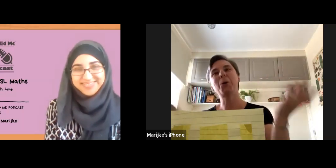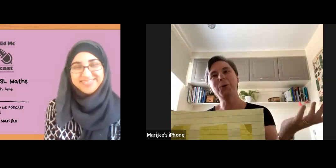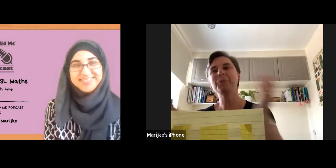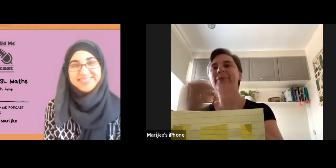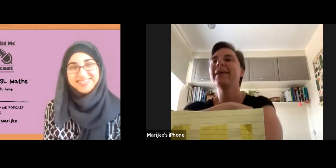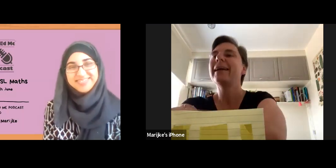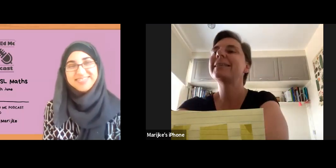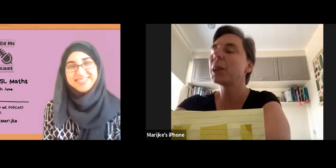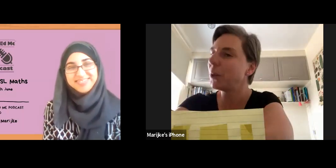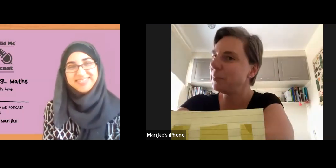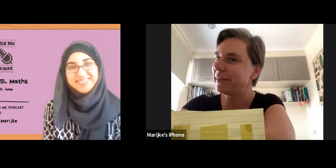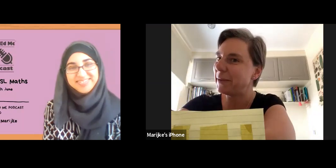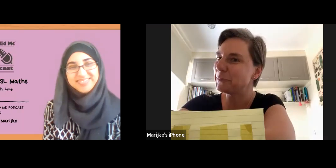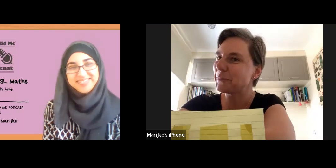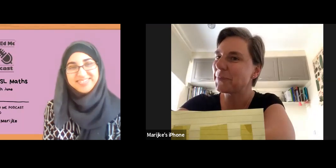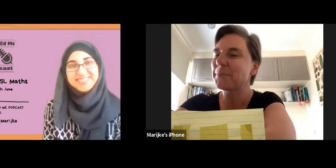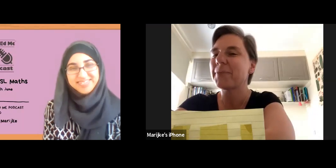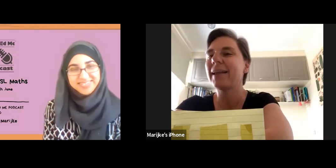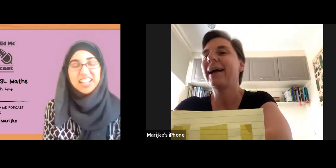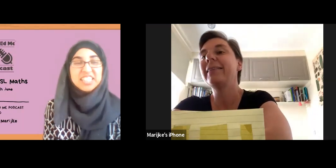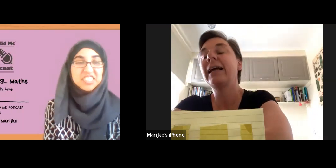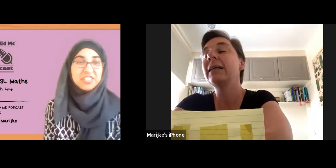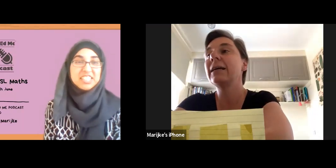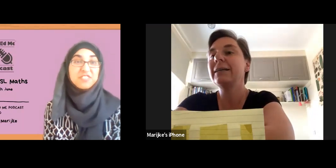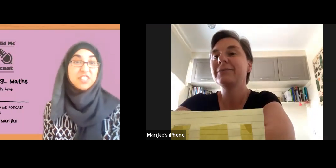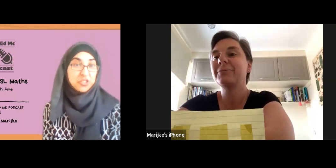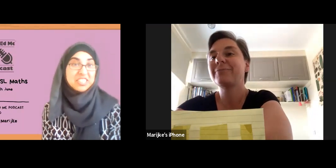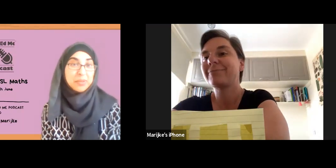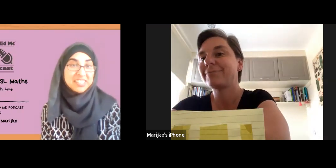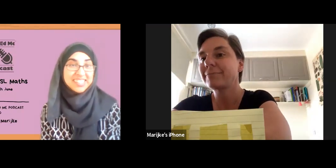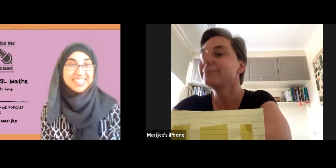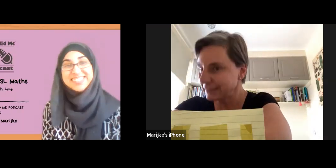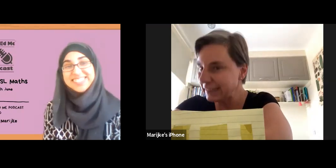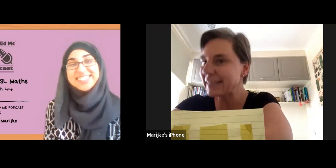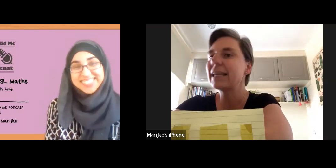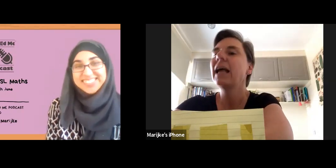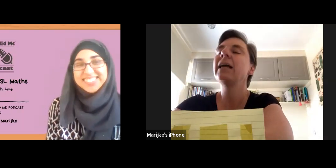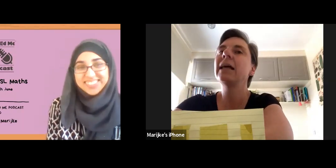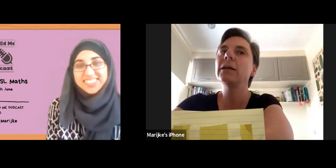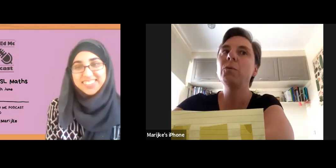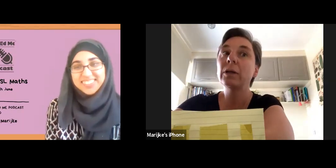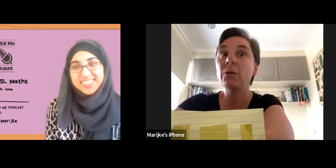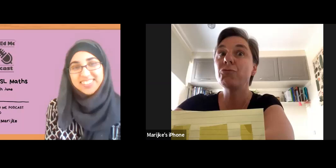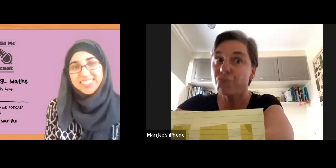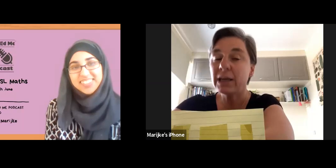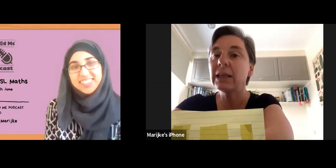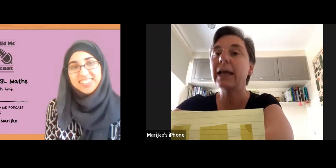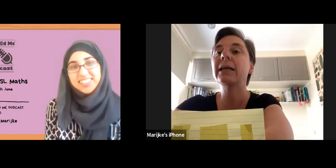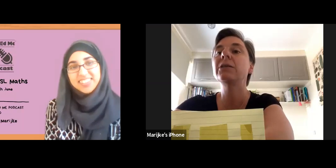So it's a lot about that. And that's very nice and visual as well, isn't it? Yes. And then what I would really like to